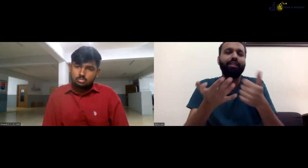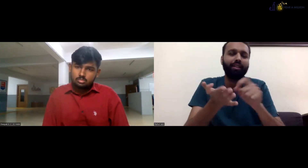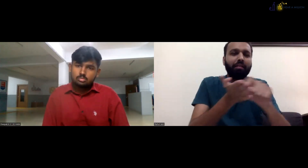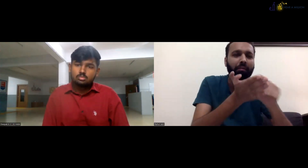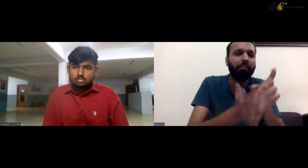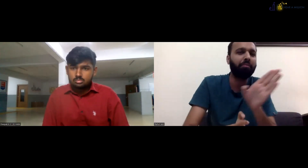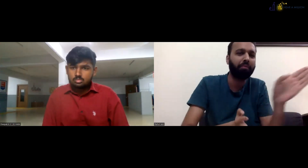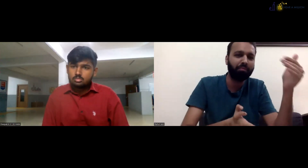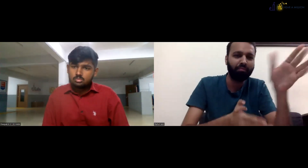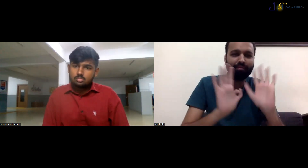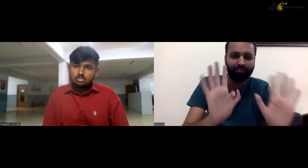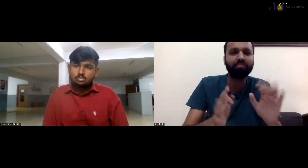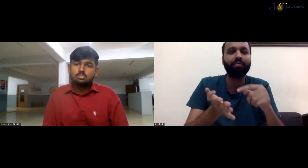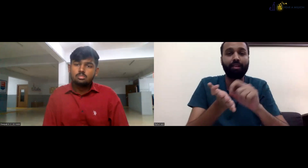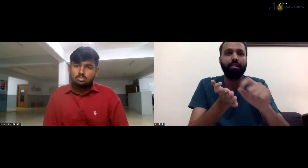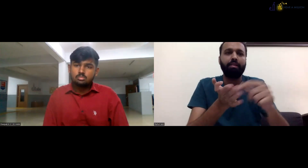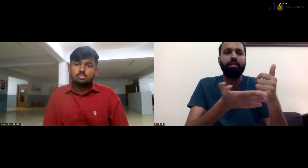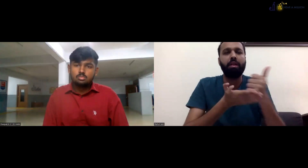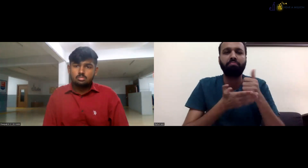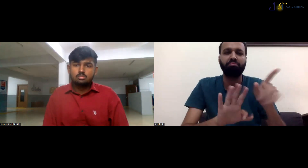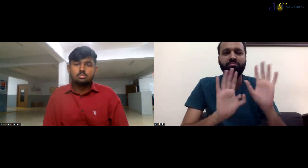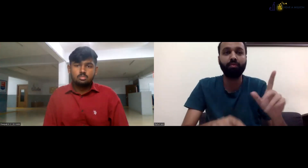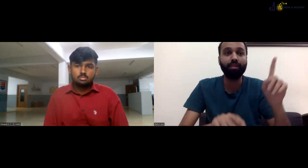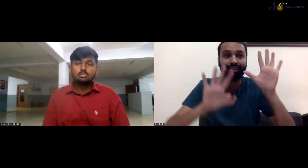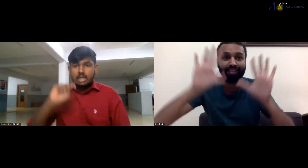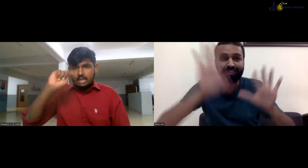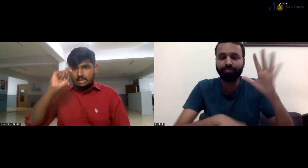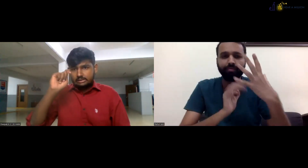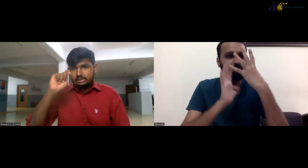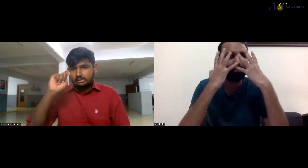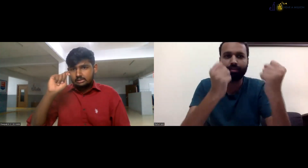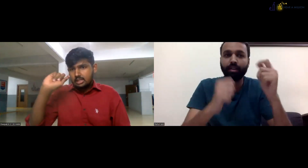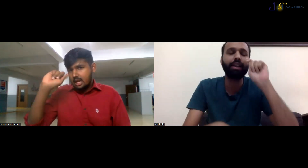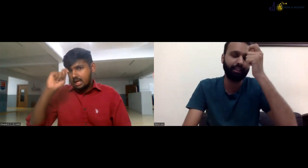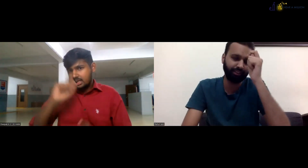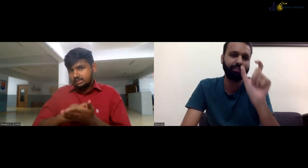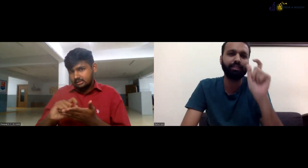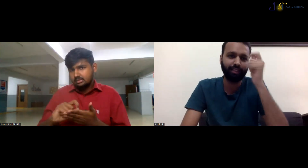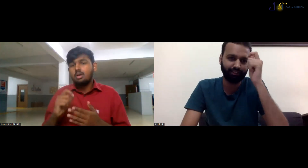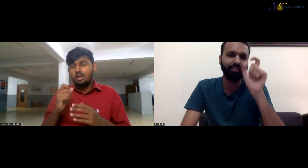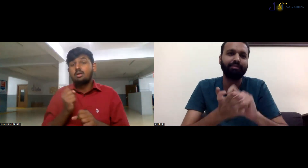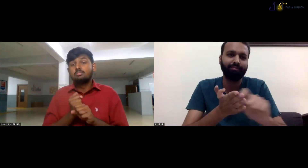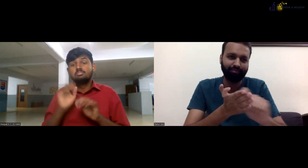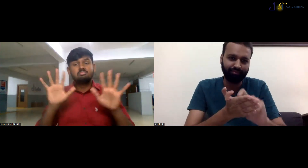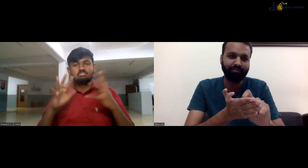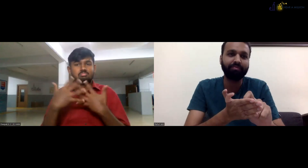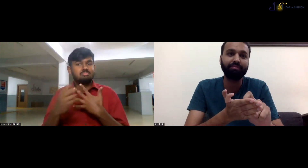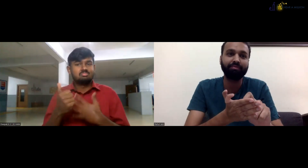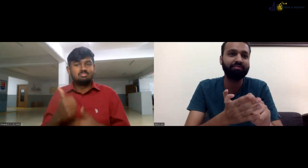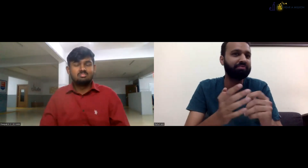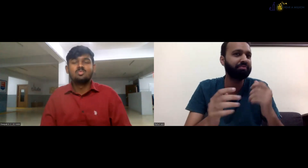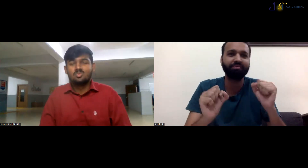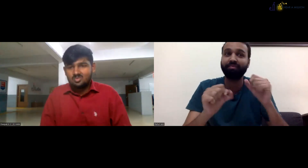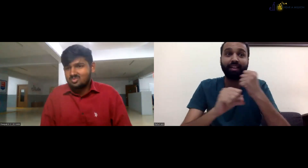can write and show the person, they will direct you. And this is one common way, but gestures is difficult. I write in